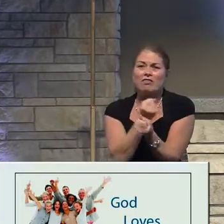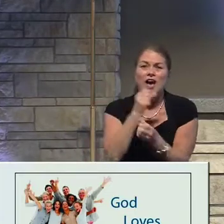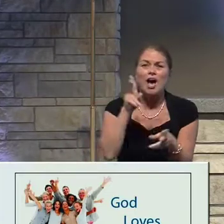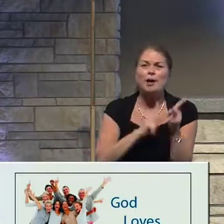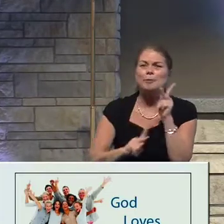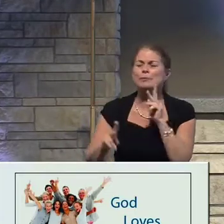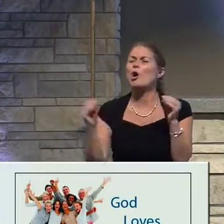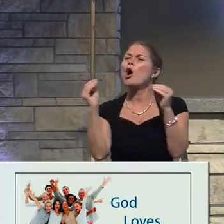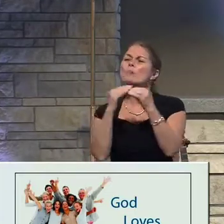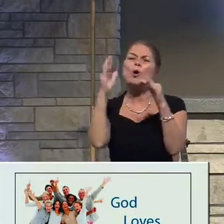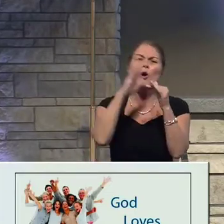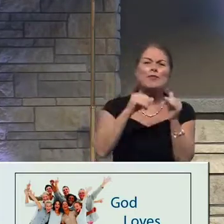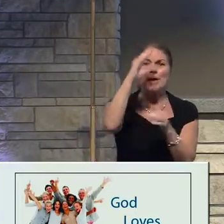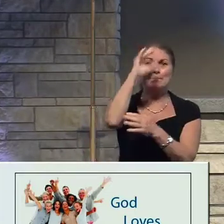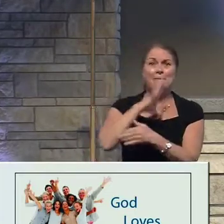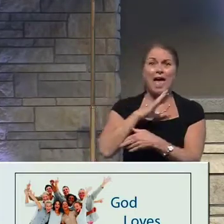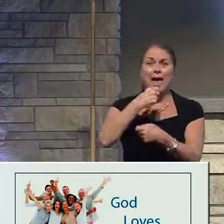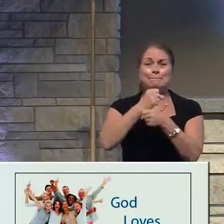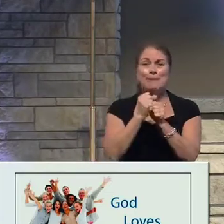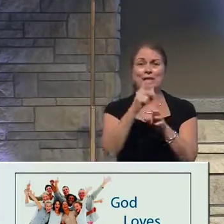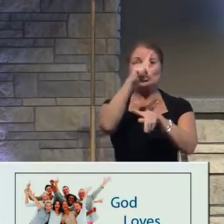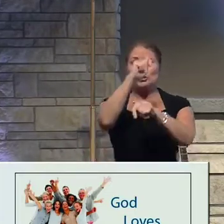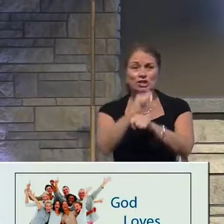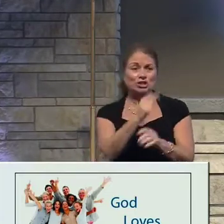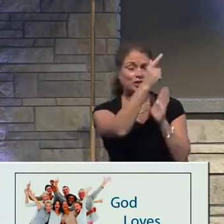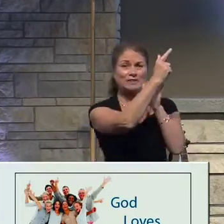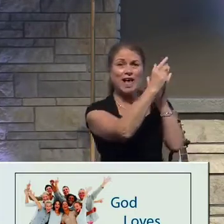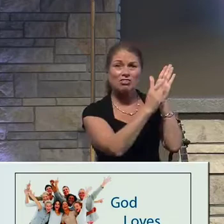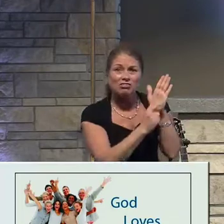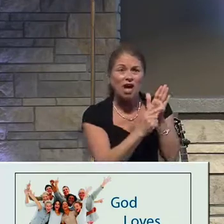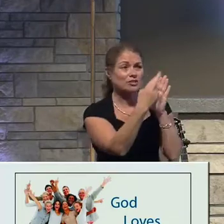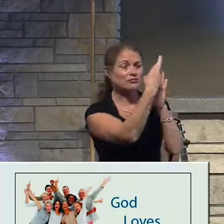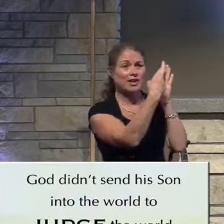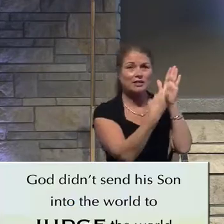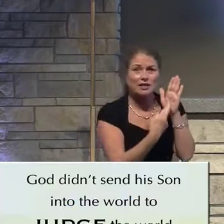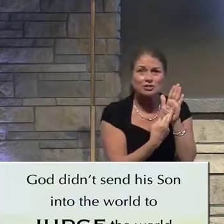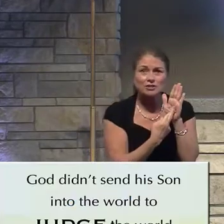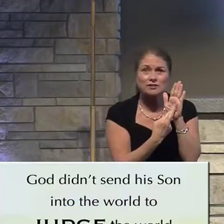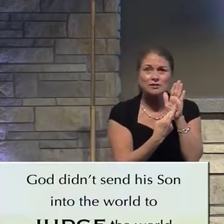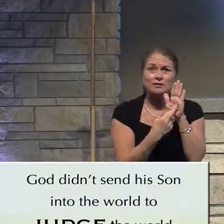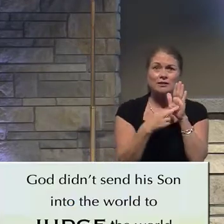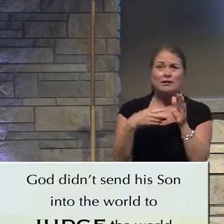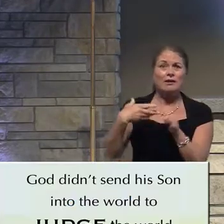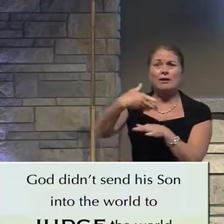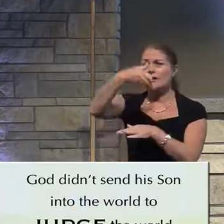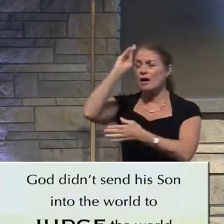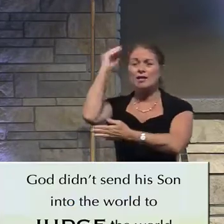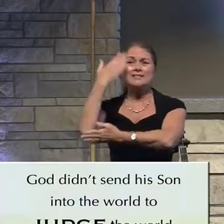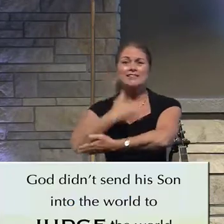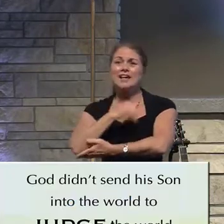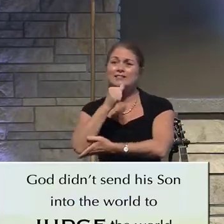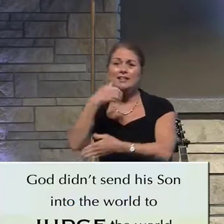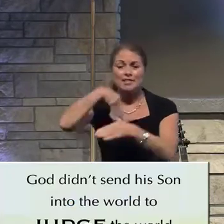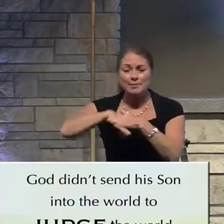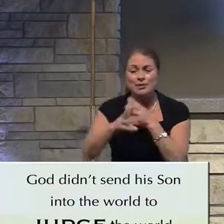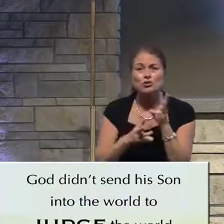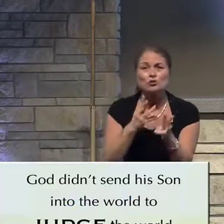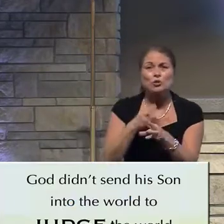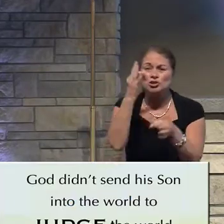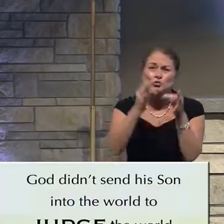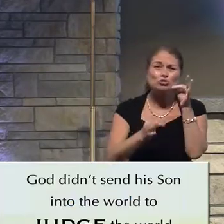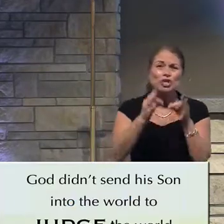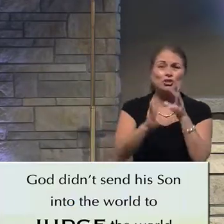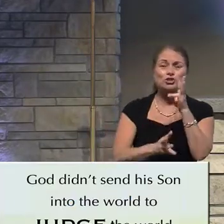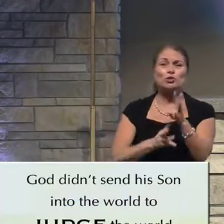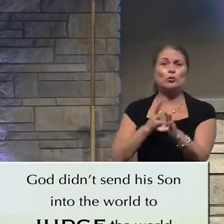more than man-made traditions and laws and regulations. For the Son of Man did not come into the world to judge the